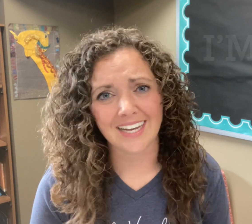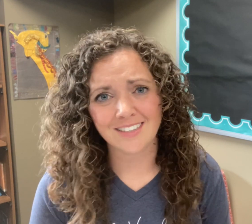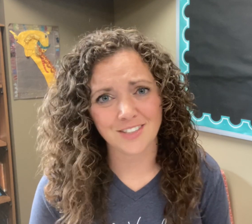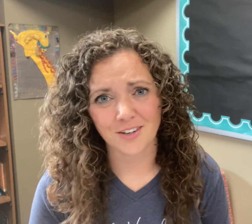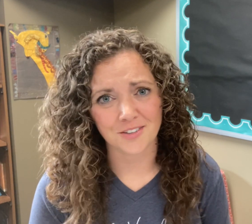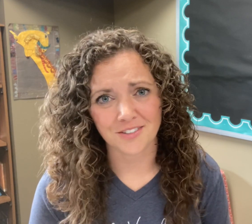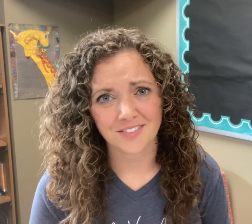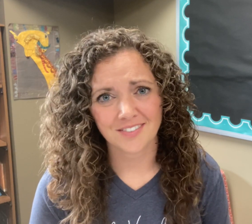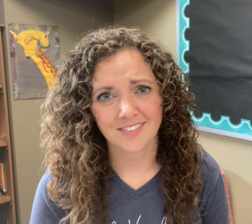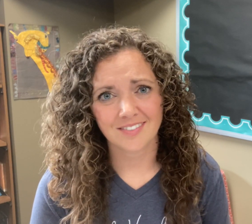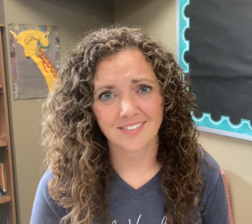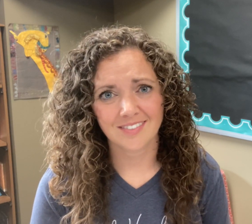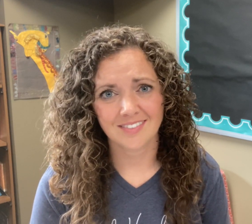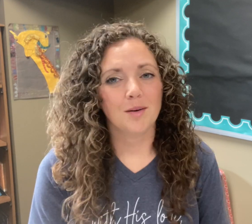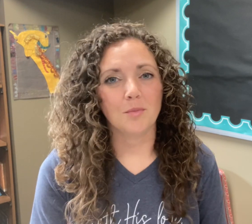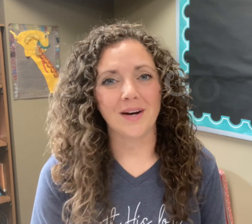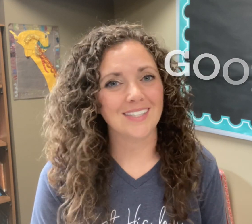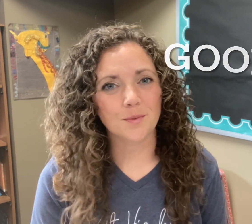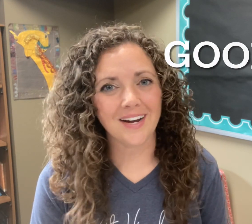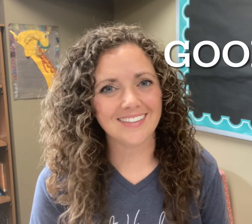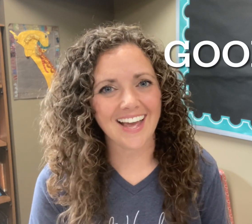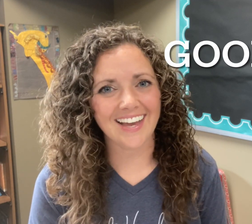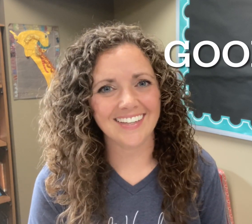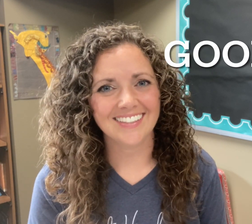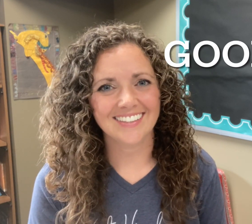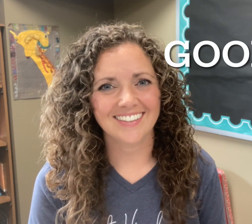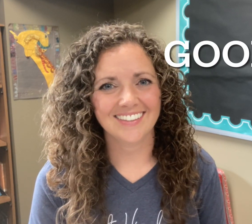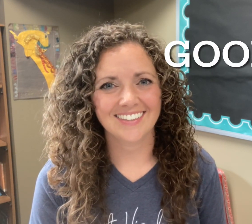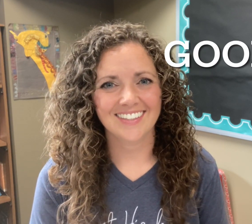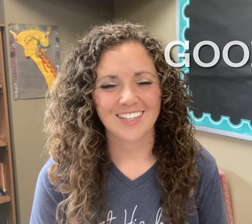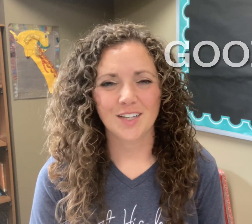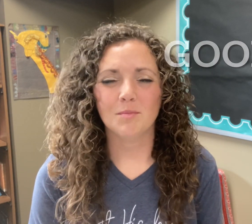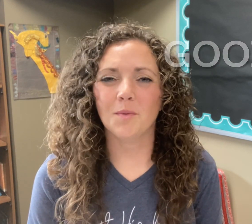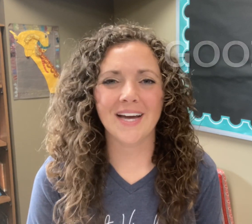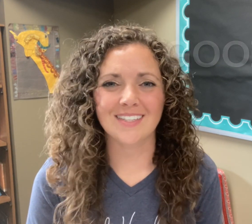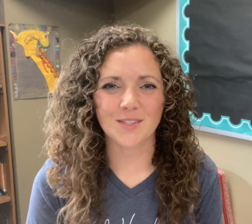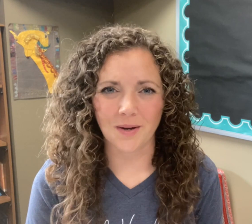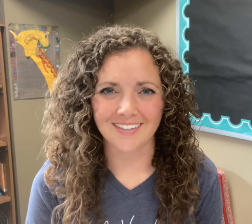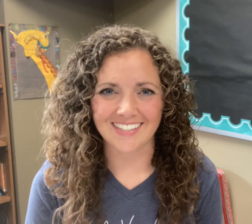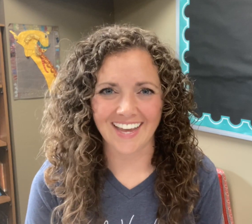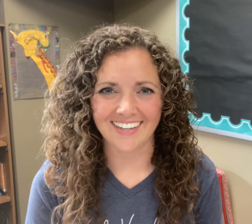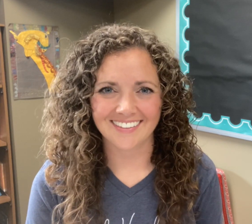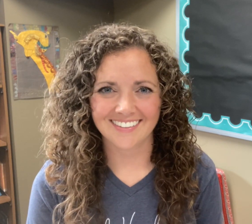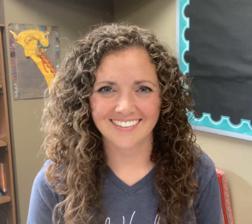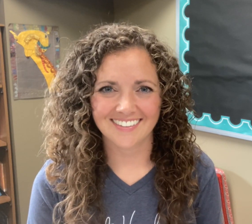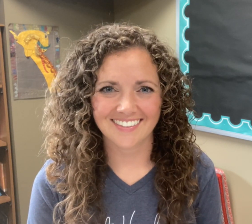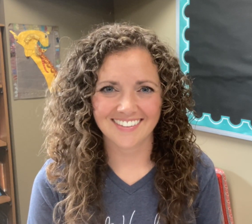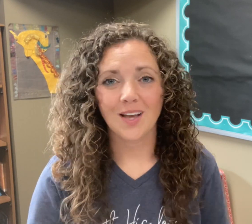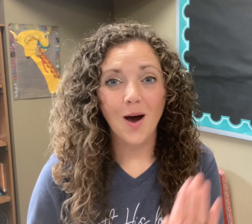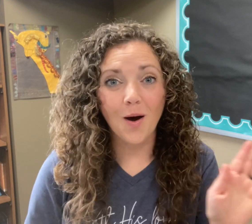siento. Buena suerte. Buena suerte.